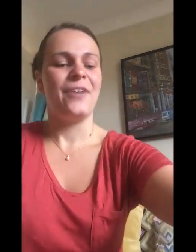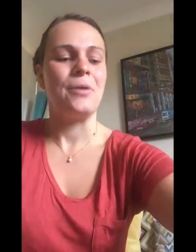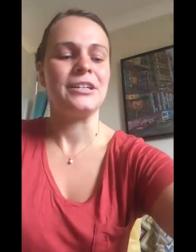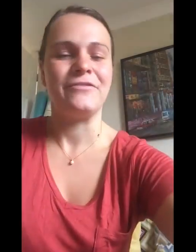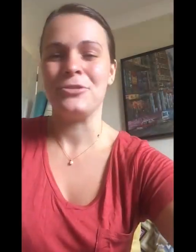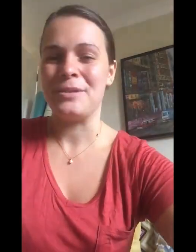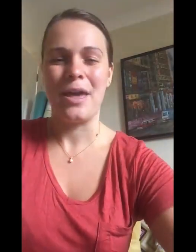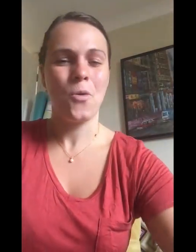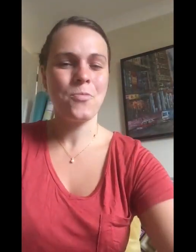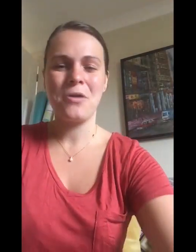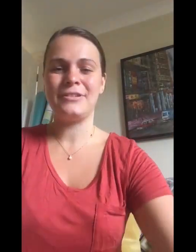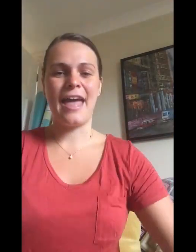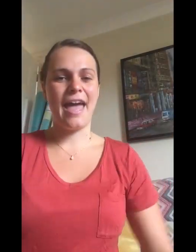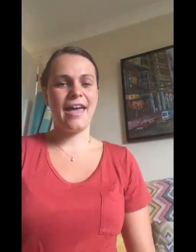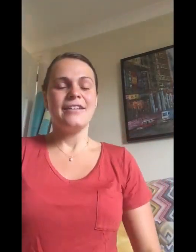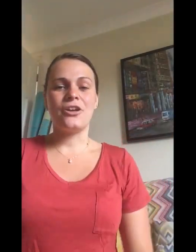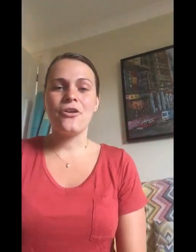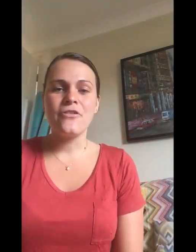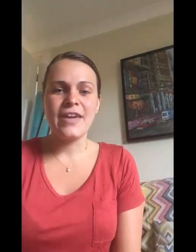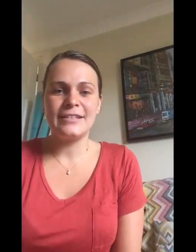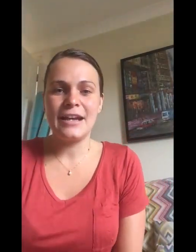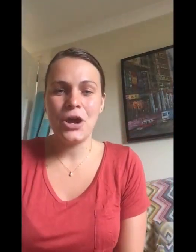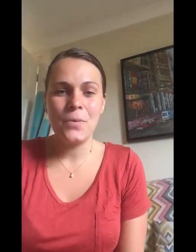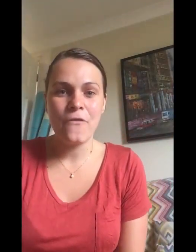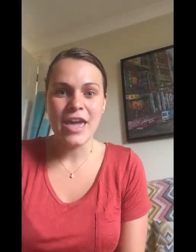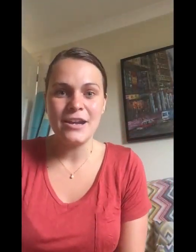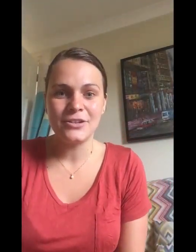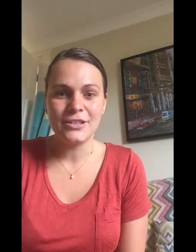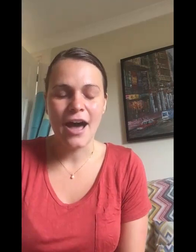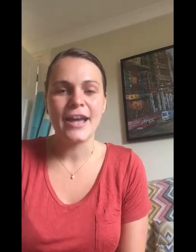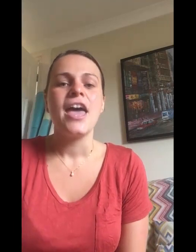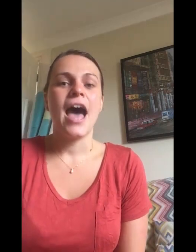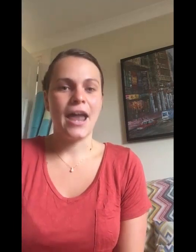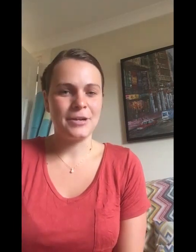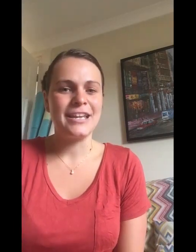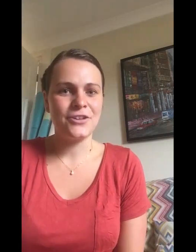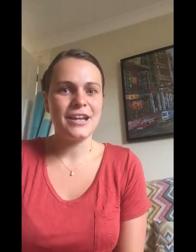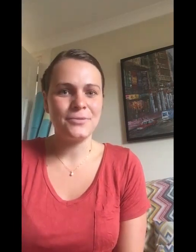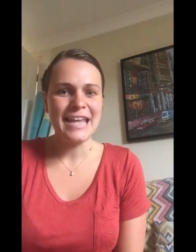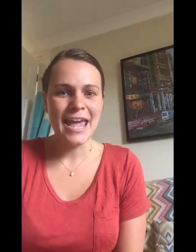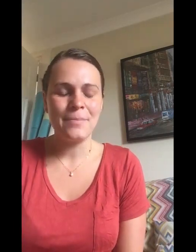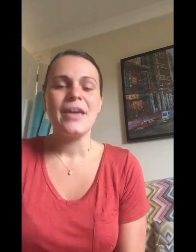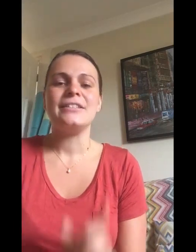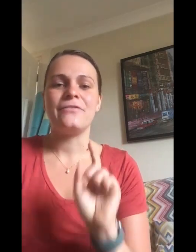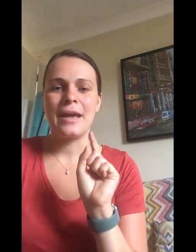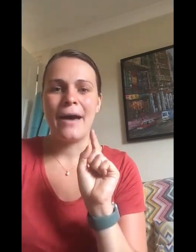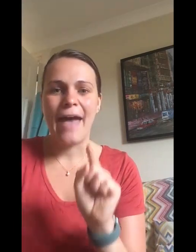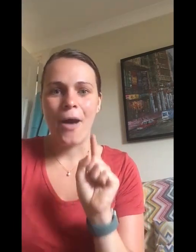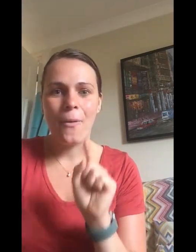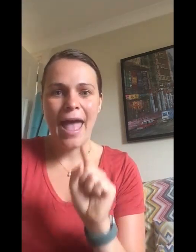Well done everybody, we're almost there. So who thinks they know what V looks like? And I'm going to give you a little tip. So think about L, M